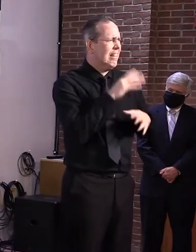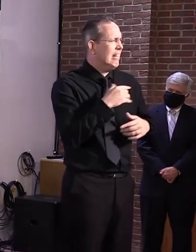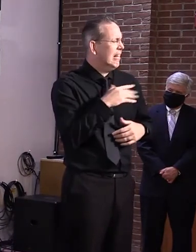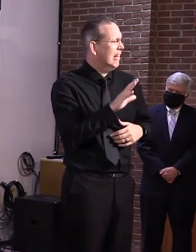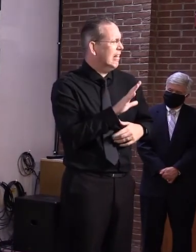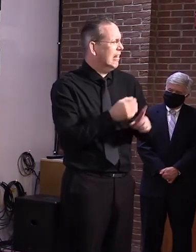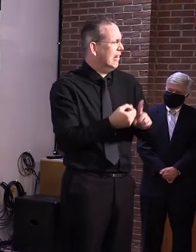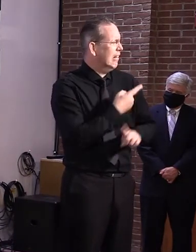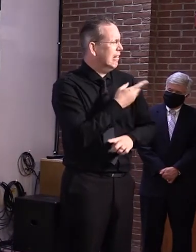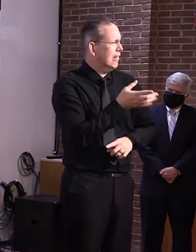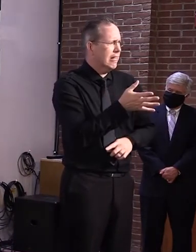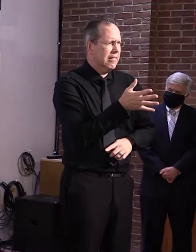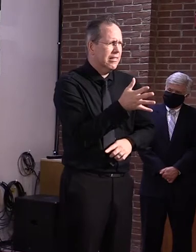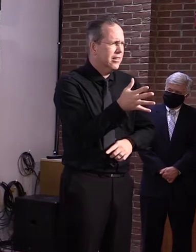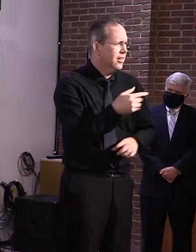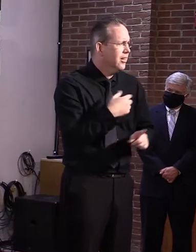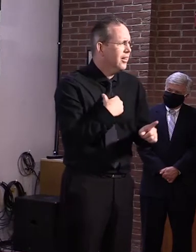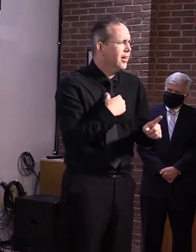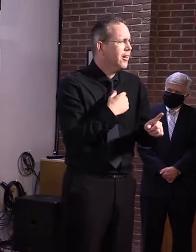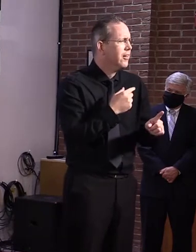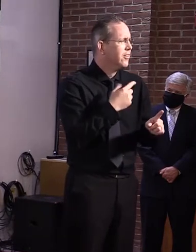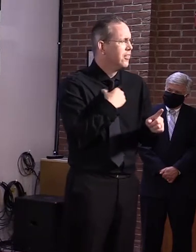won't be receiving my vote in this election.